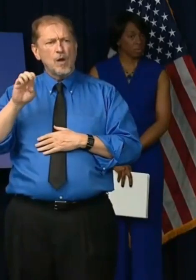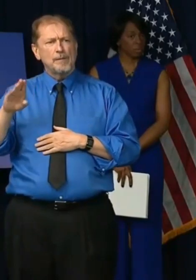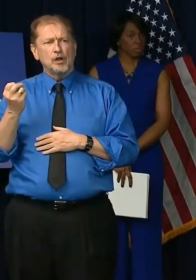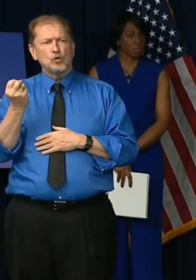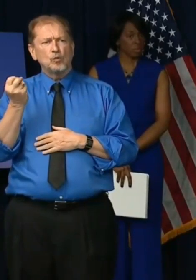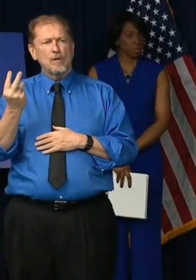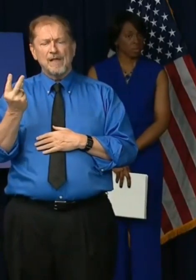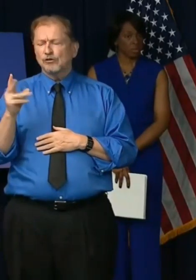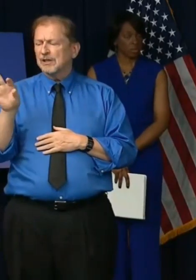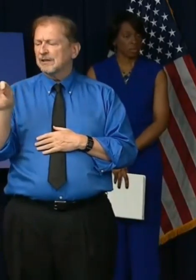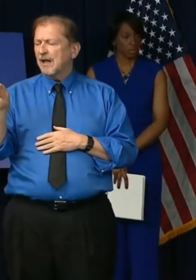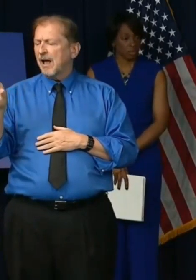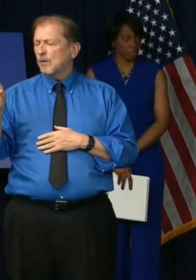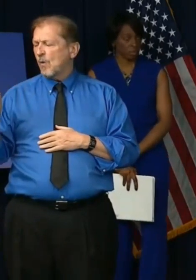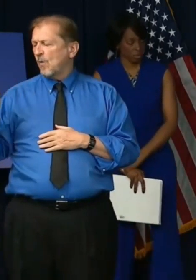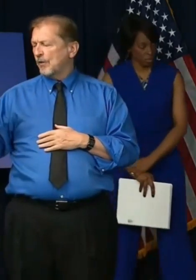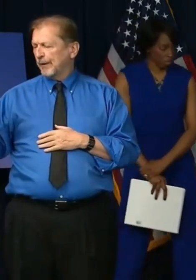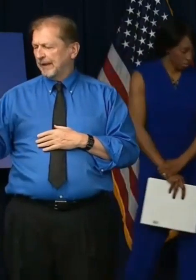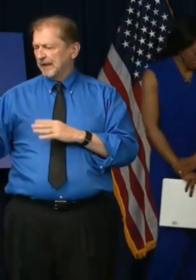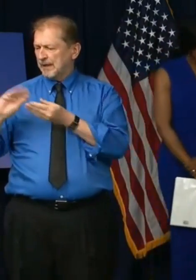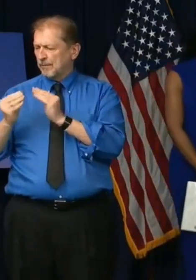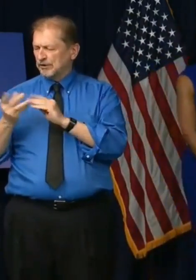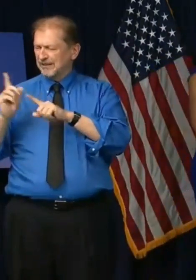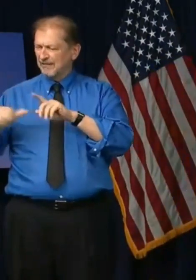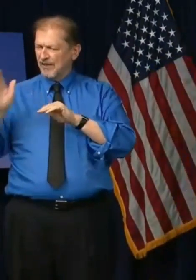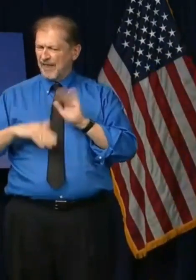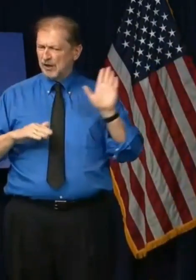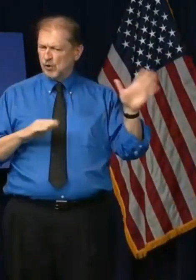12,903 tests for today.